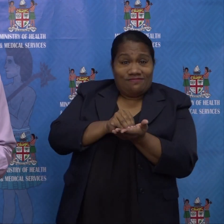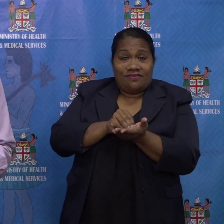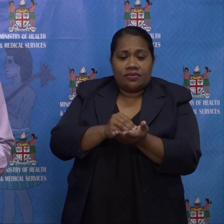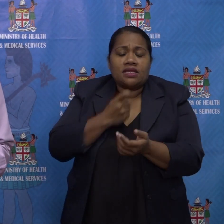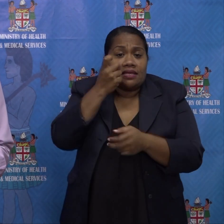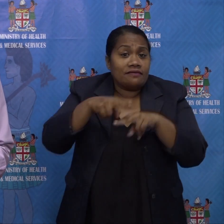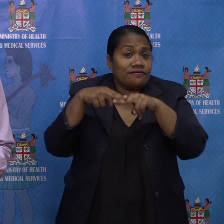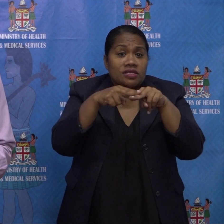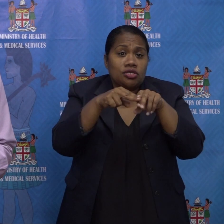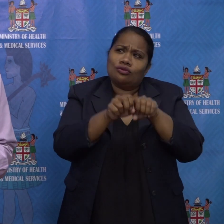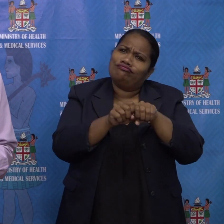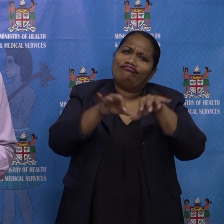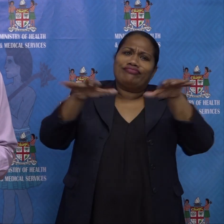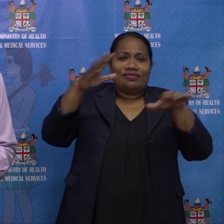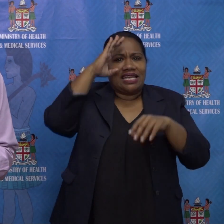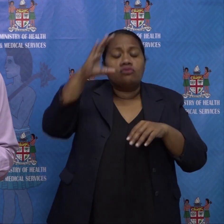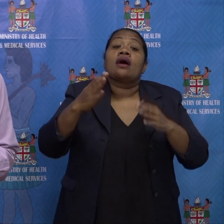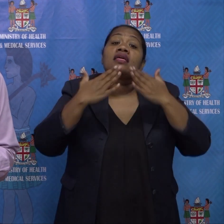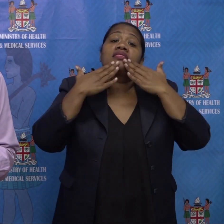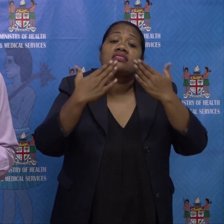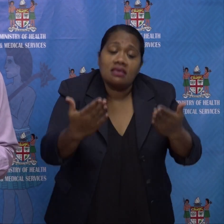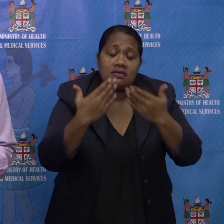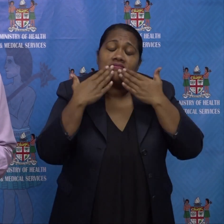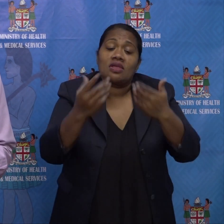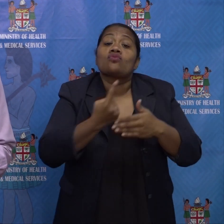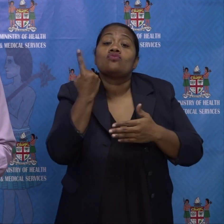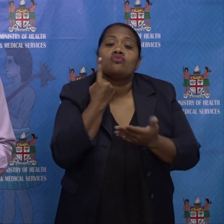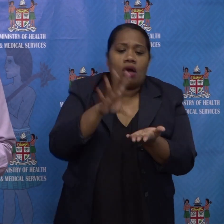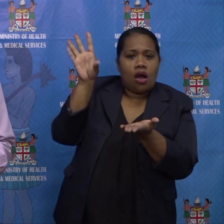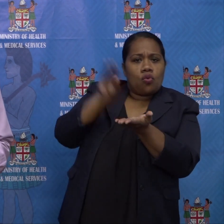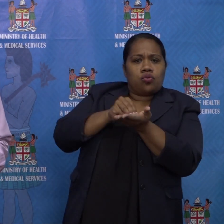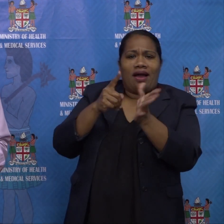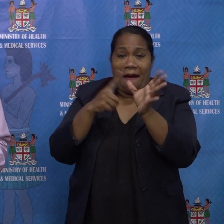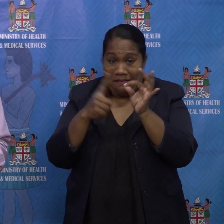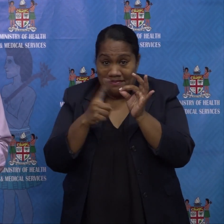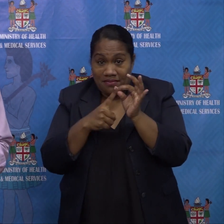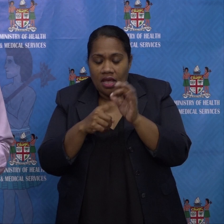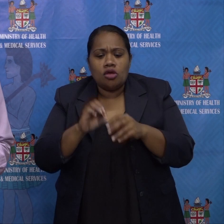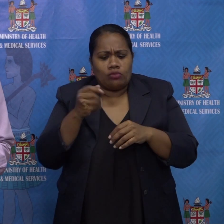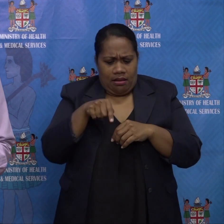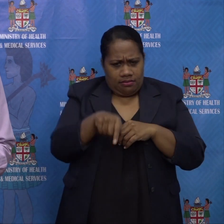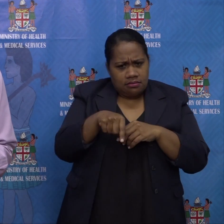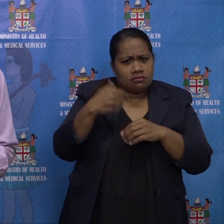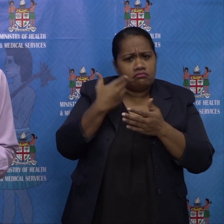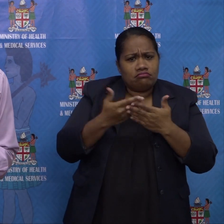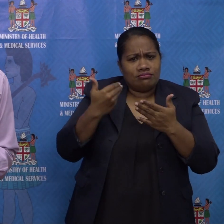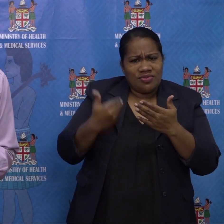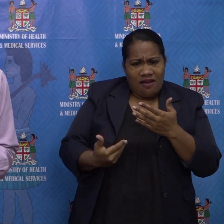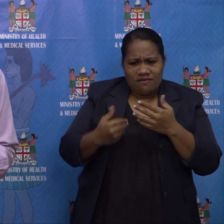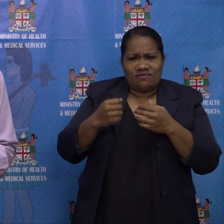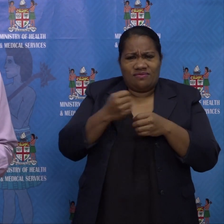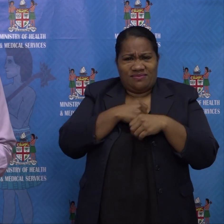country. Thank you to everyone who has taken this simple life-saving step. But on behalf of our contact tracers, I won't speak